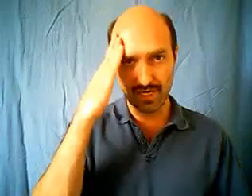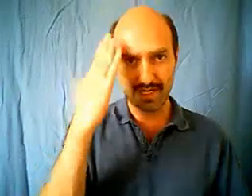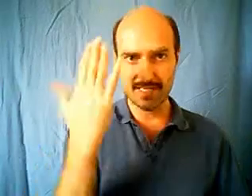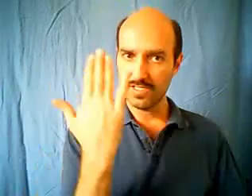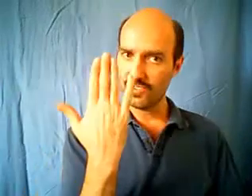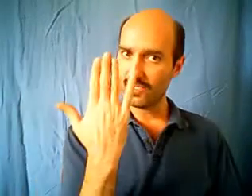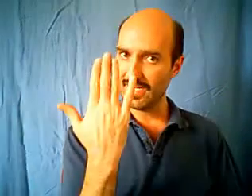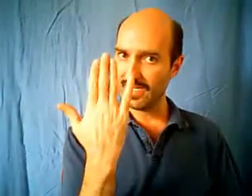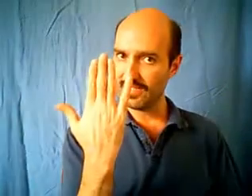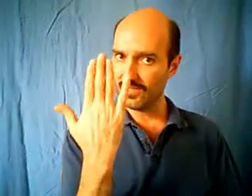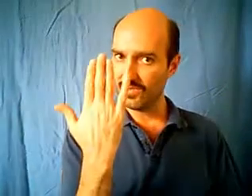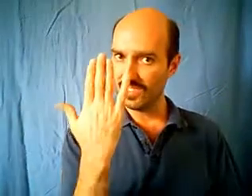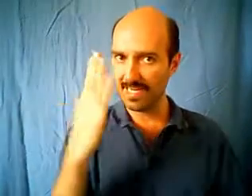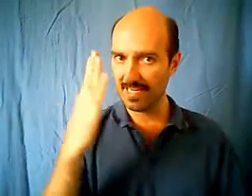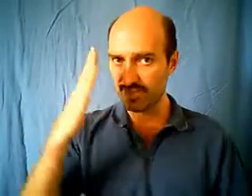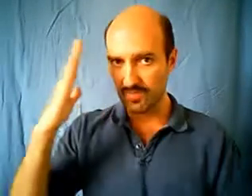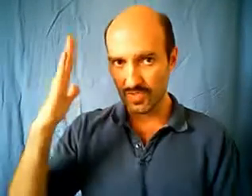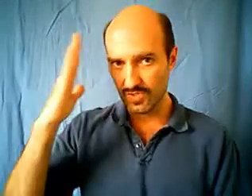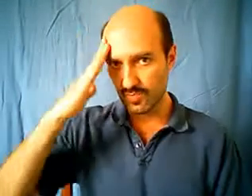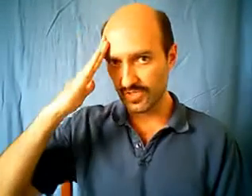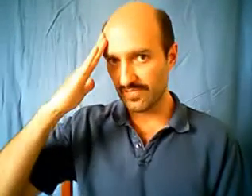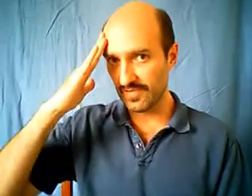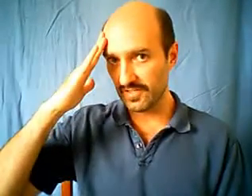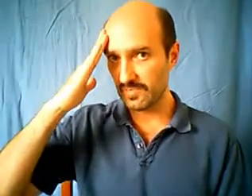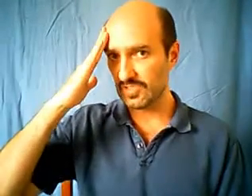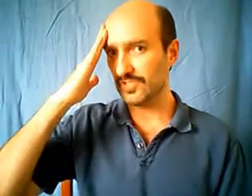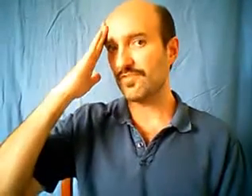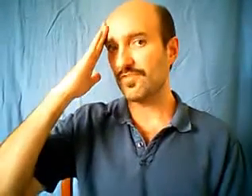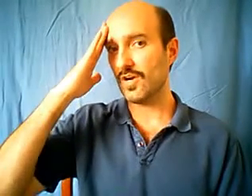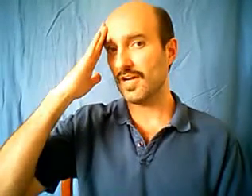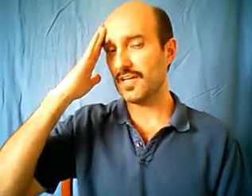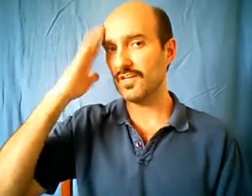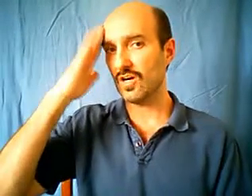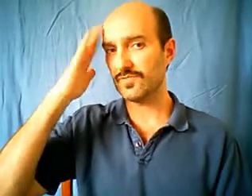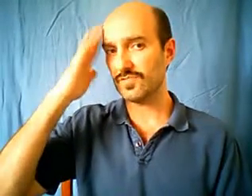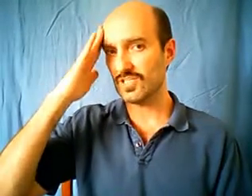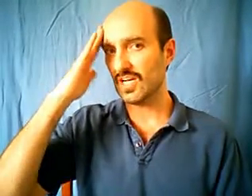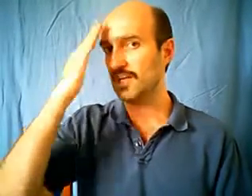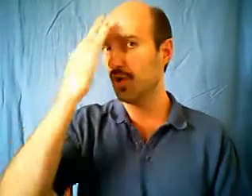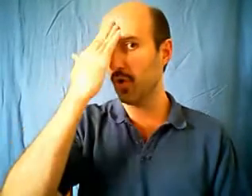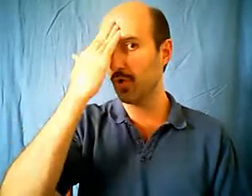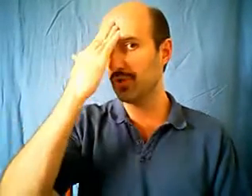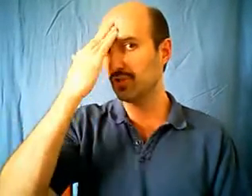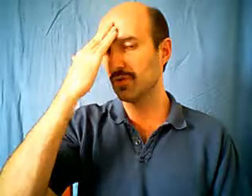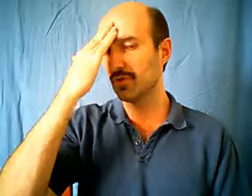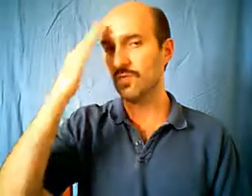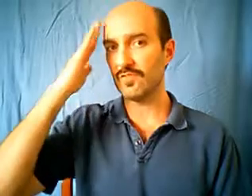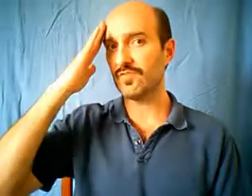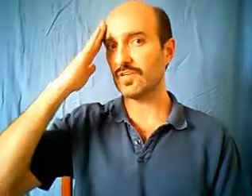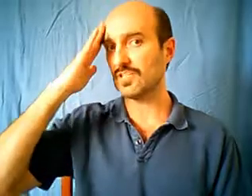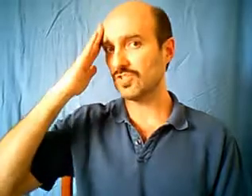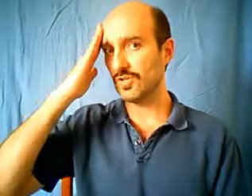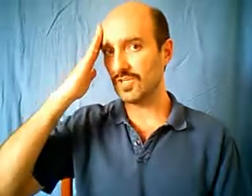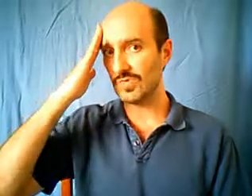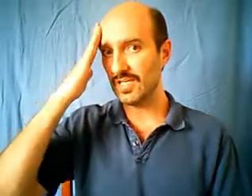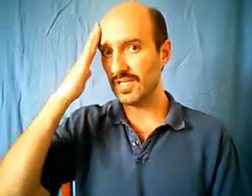Why? You have your hand in this hand shape. You put your fingertips on your forehead, off to the side, or you could do it in the middle. First, I'll show you this way,